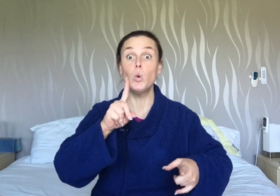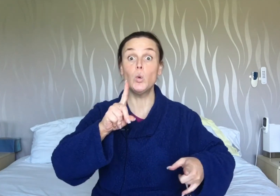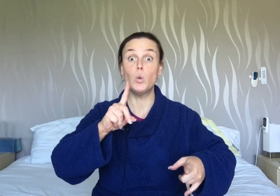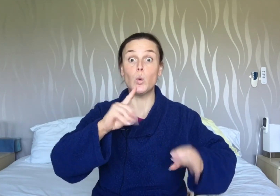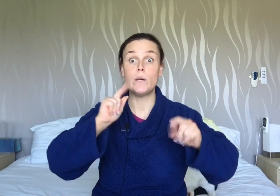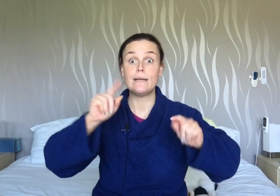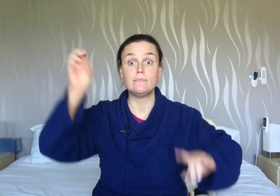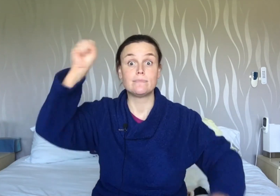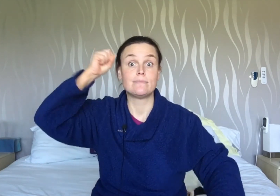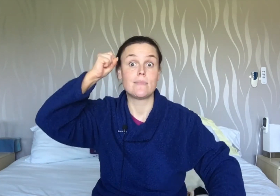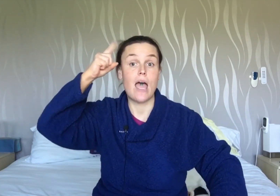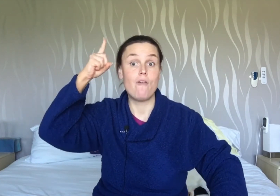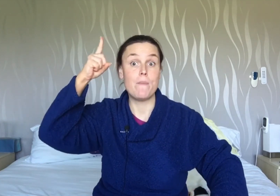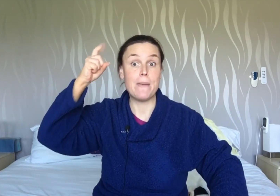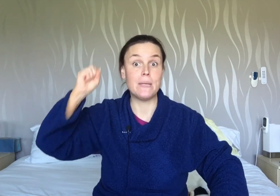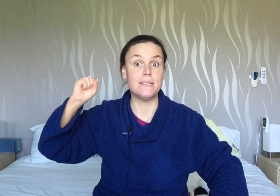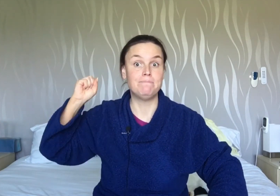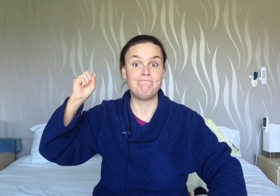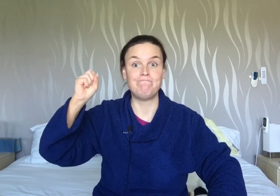Ooh. Remembered.